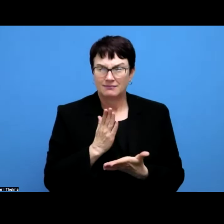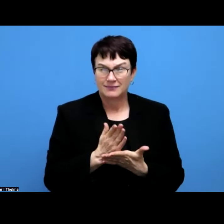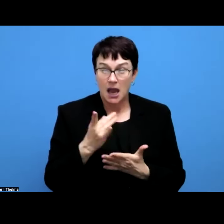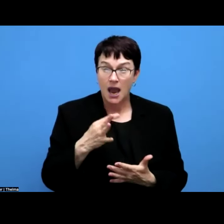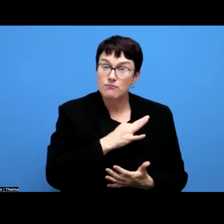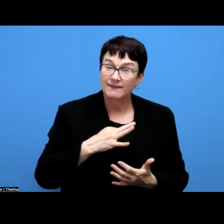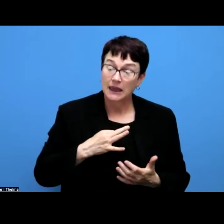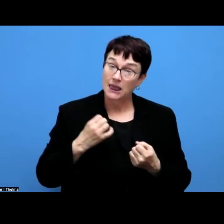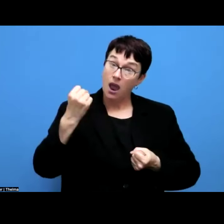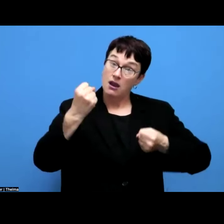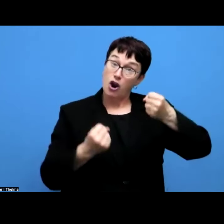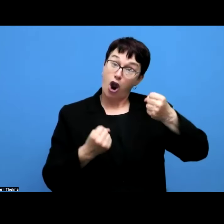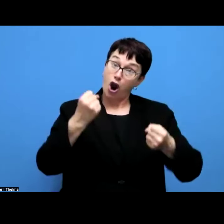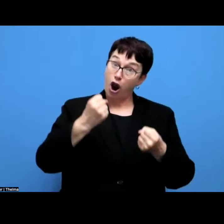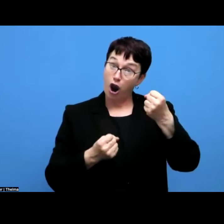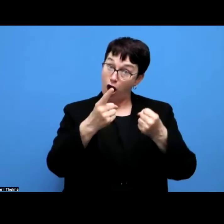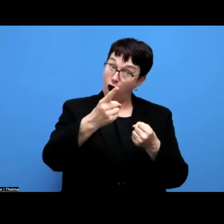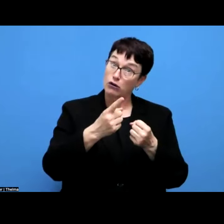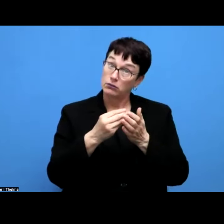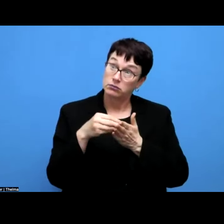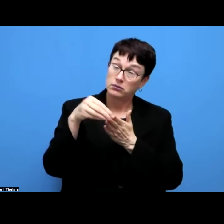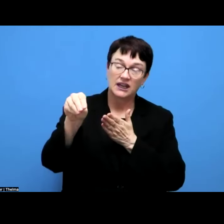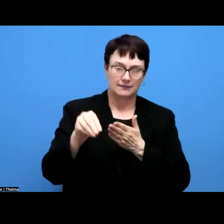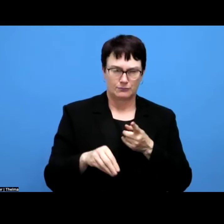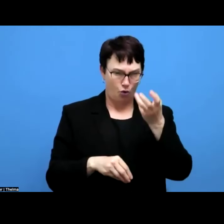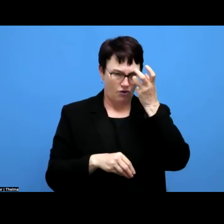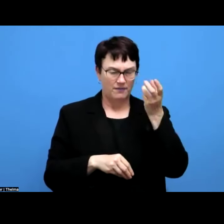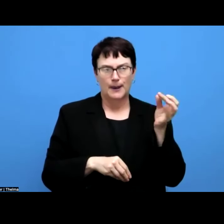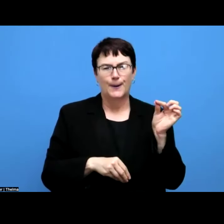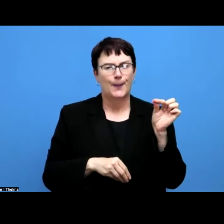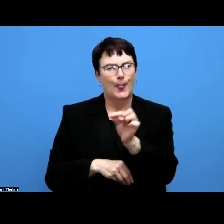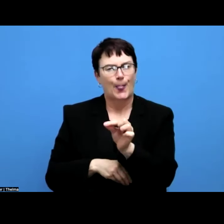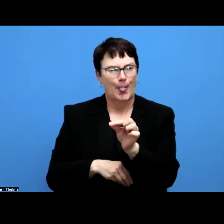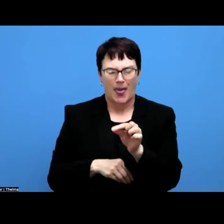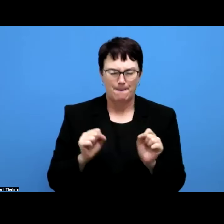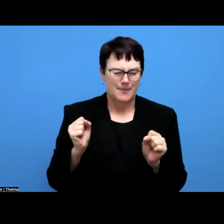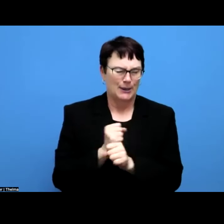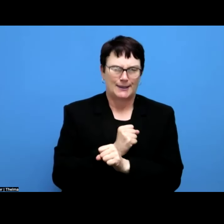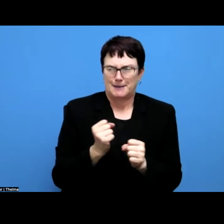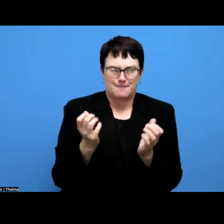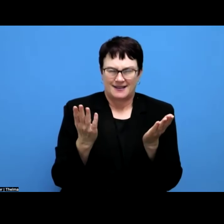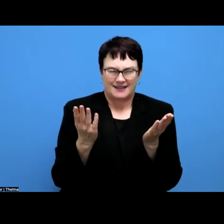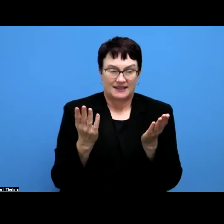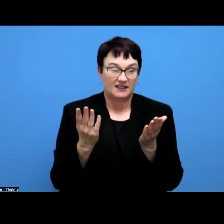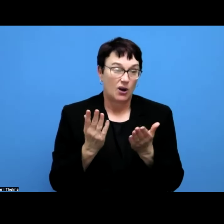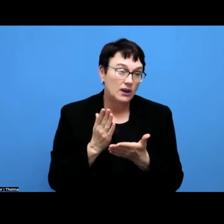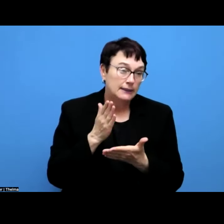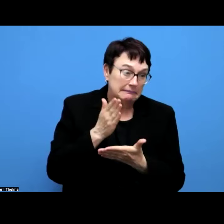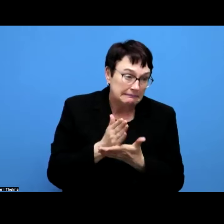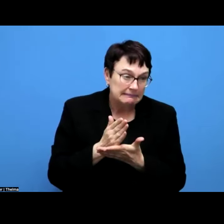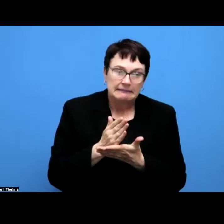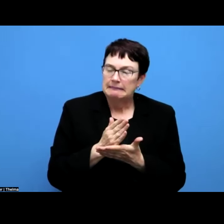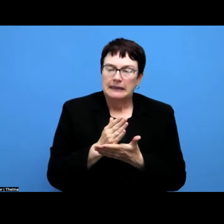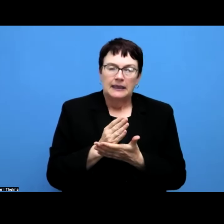The result of all this is that those who can pay resort to private options, which can have devastating financial effects on them